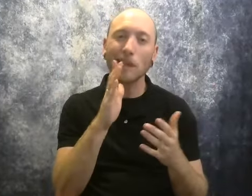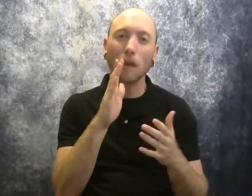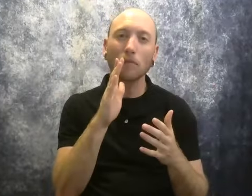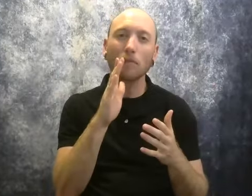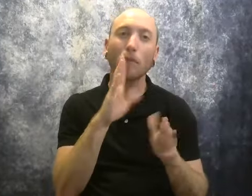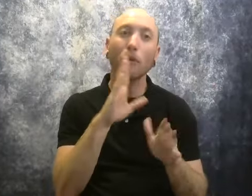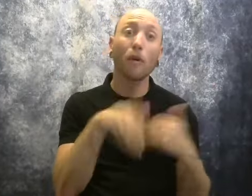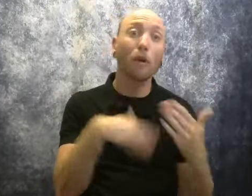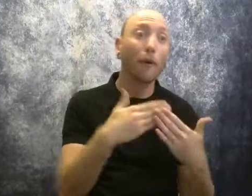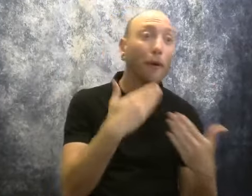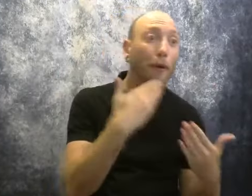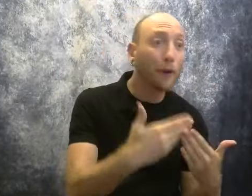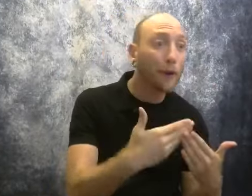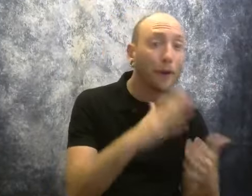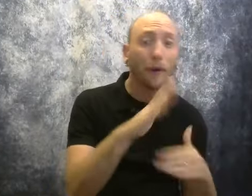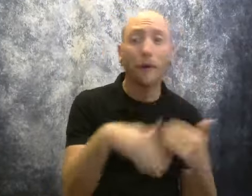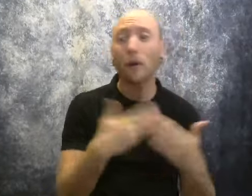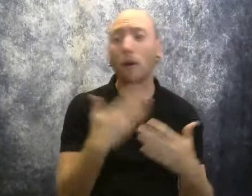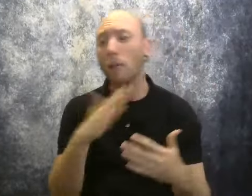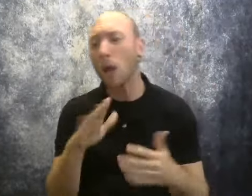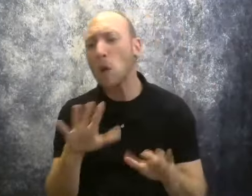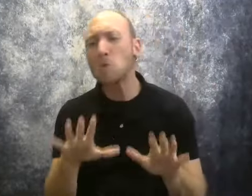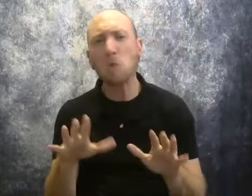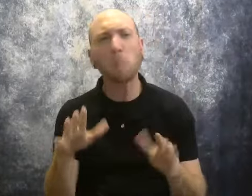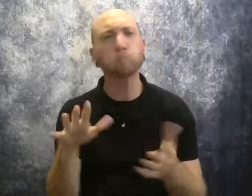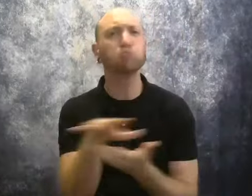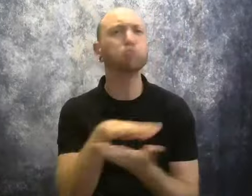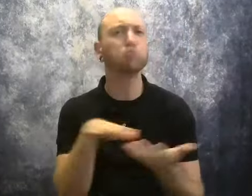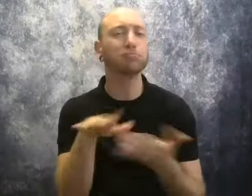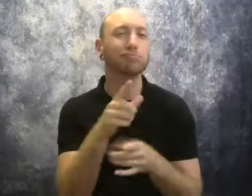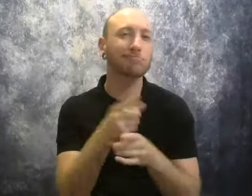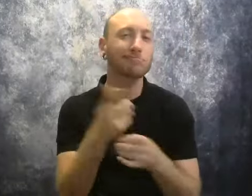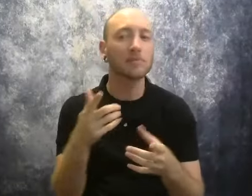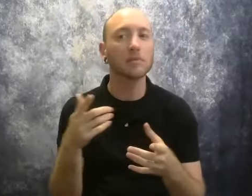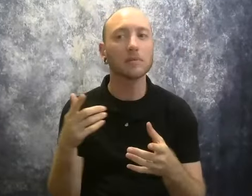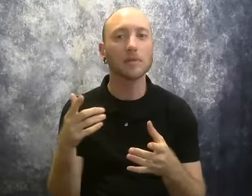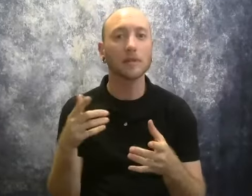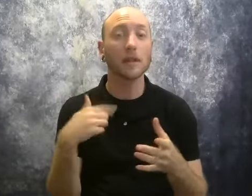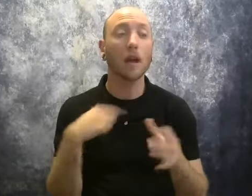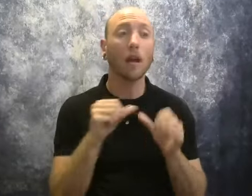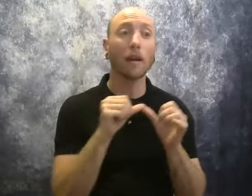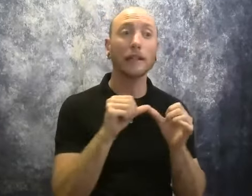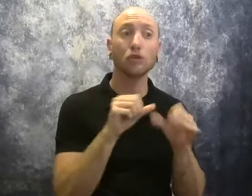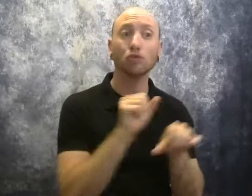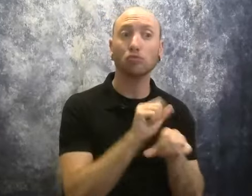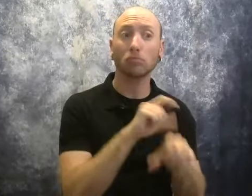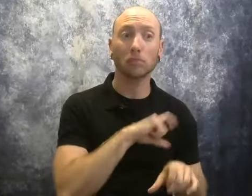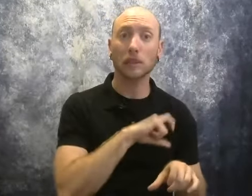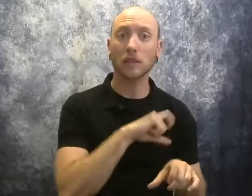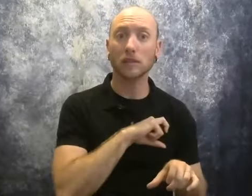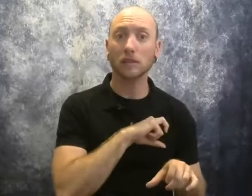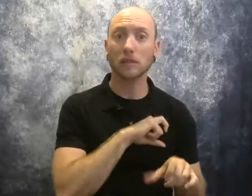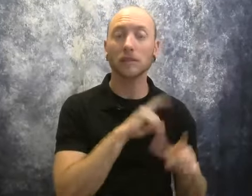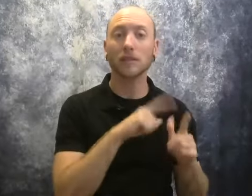know. Well, I mean, it's not all good, it's not all bad. It was just, that was life. We had some really good times, and we carried on. Then the